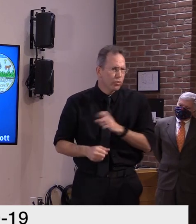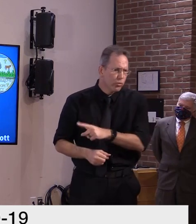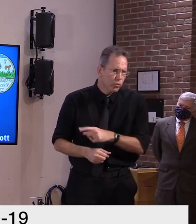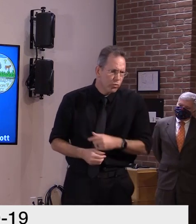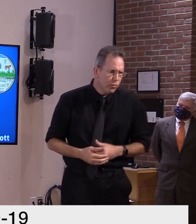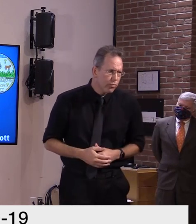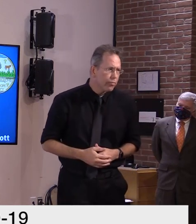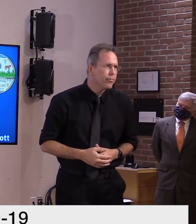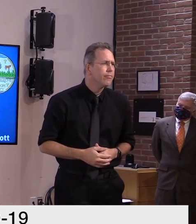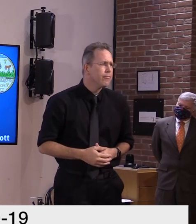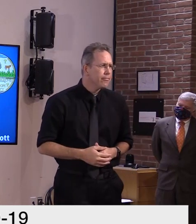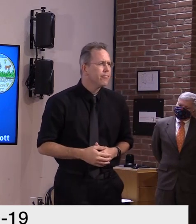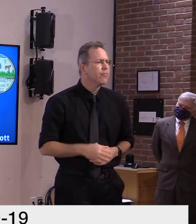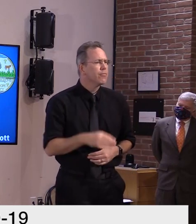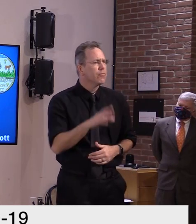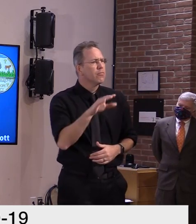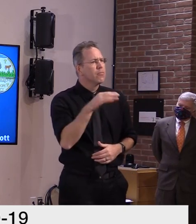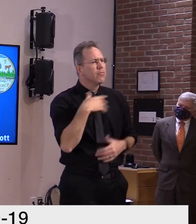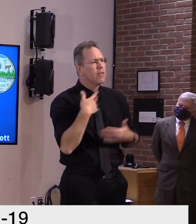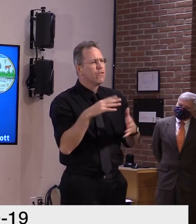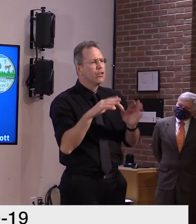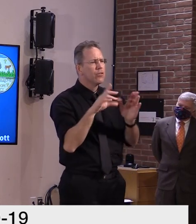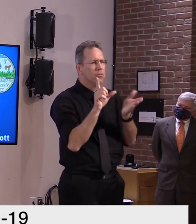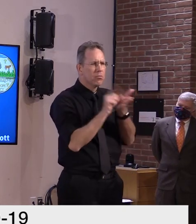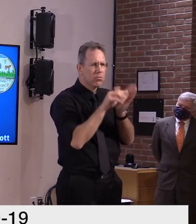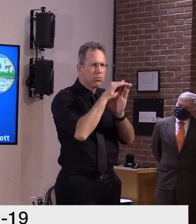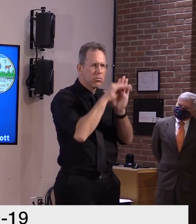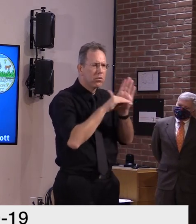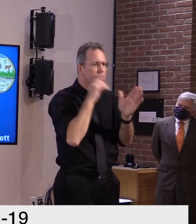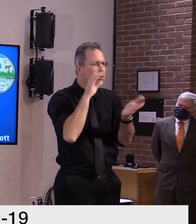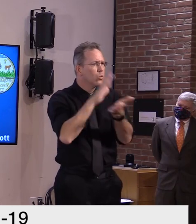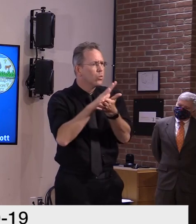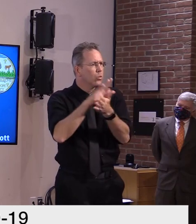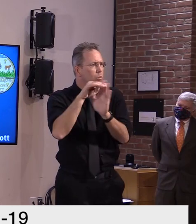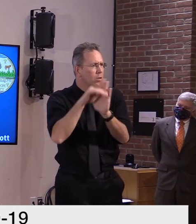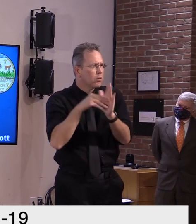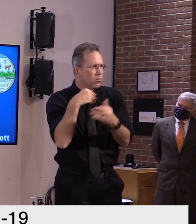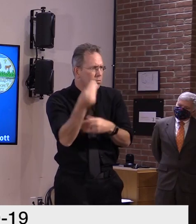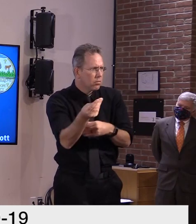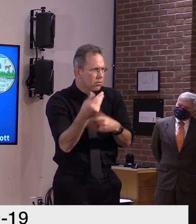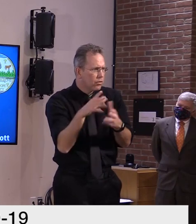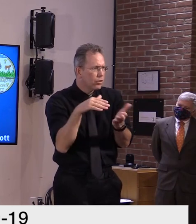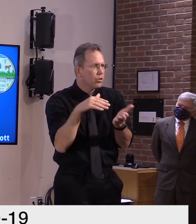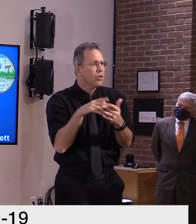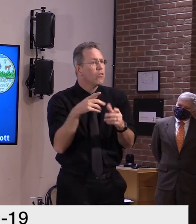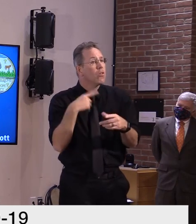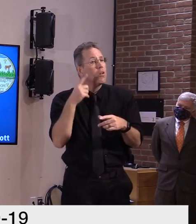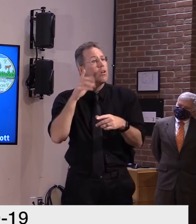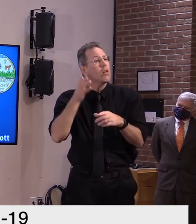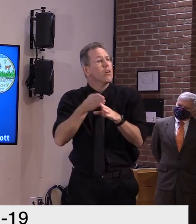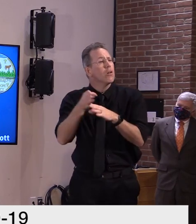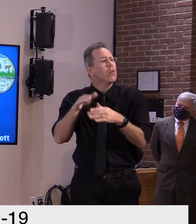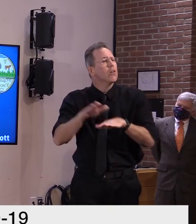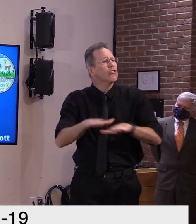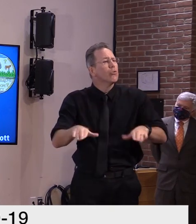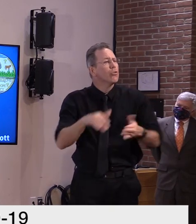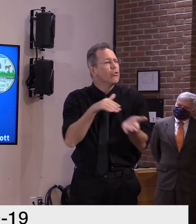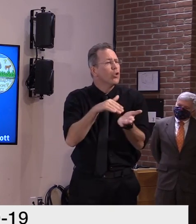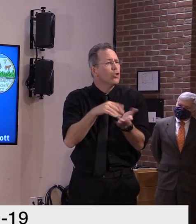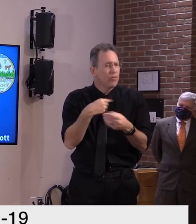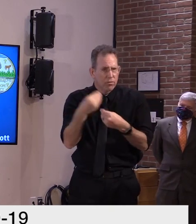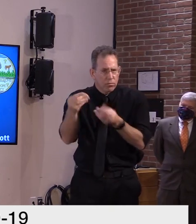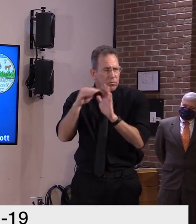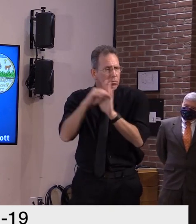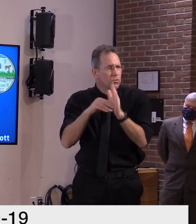guidance and what we've given with the pediatrics community that has to do with symptoms just like you mentioned, some of